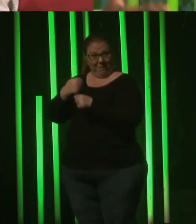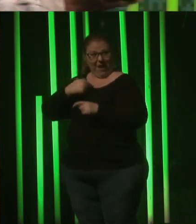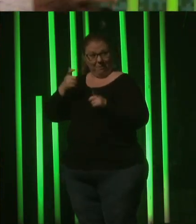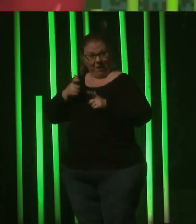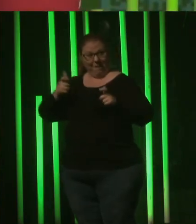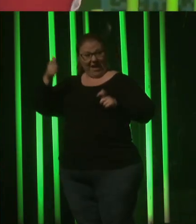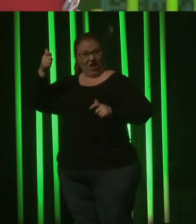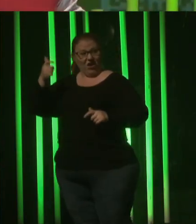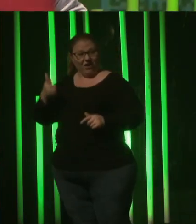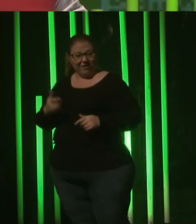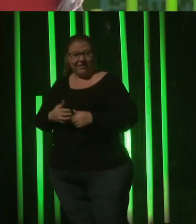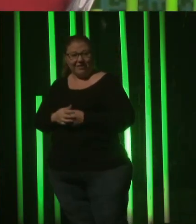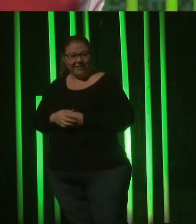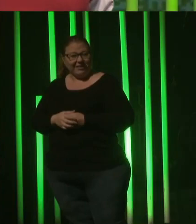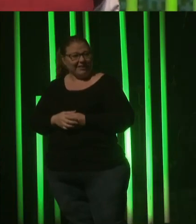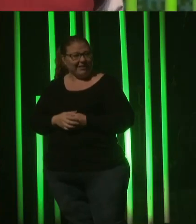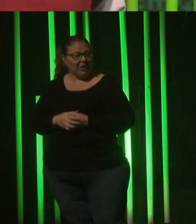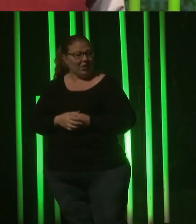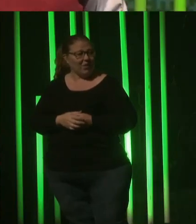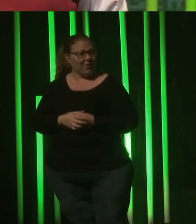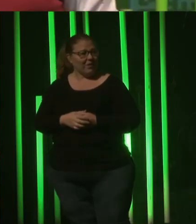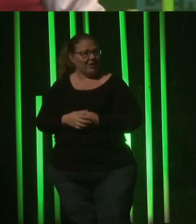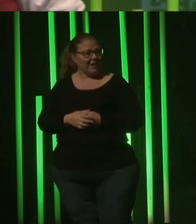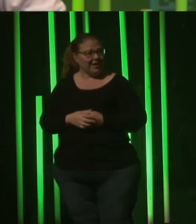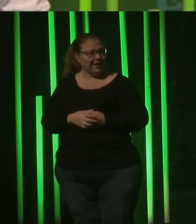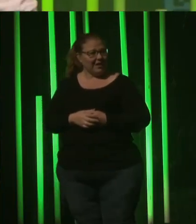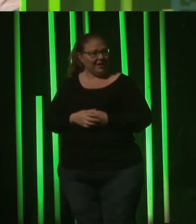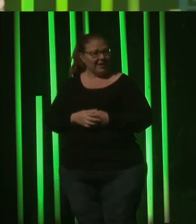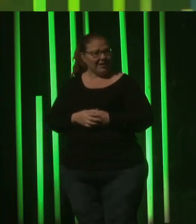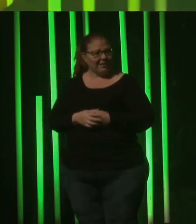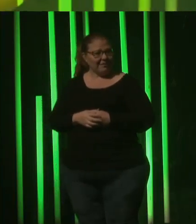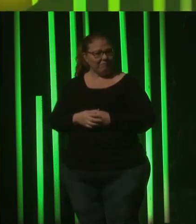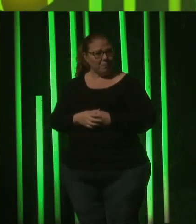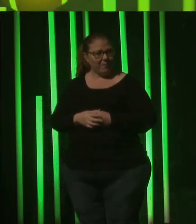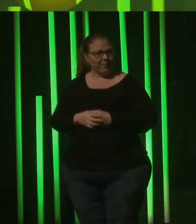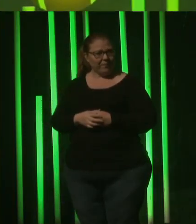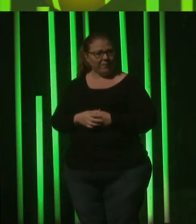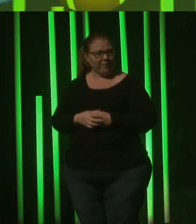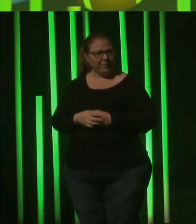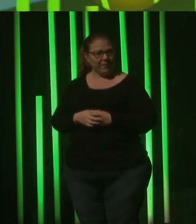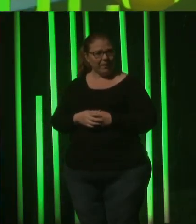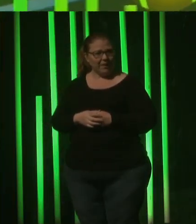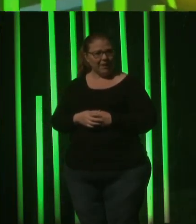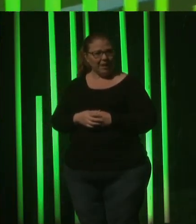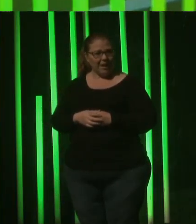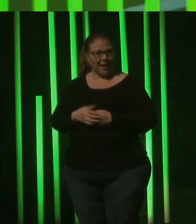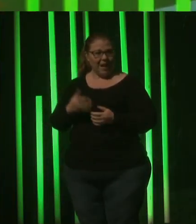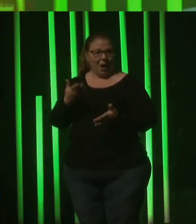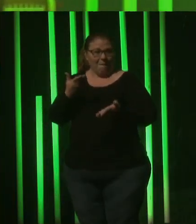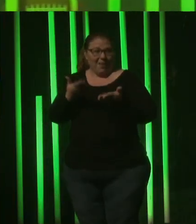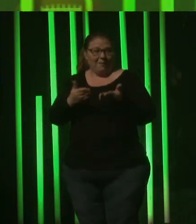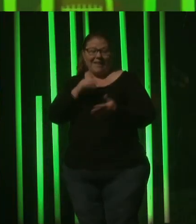Isn't that something? And so the key then maybe is not for Gideon, but maybe the key is for you.